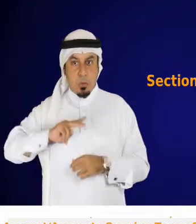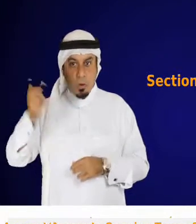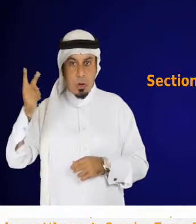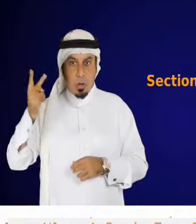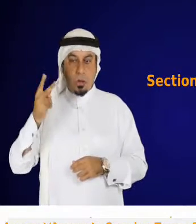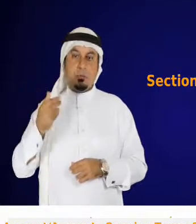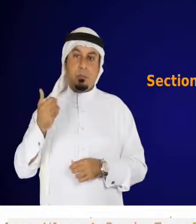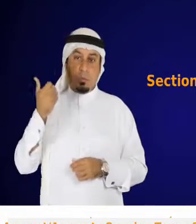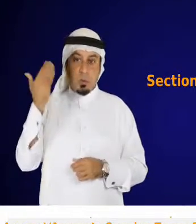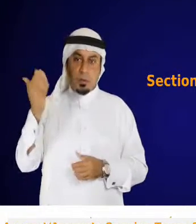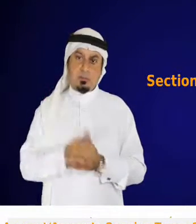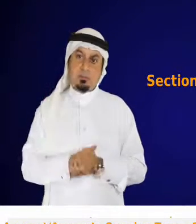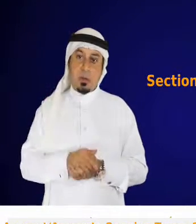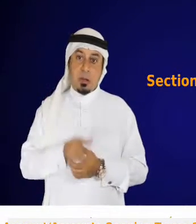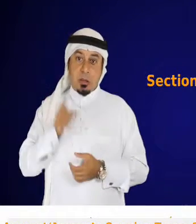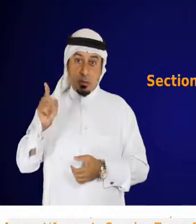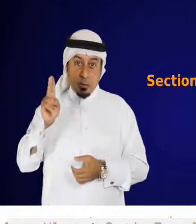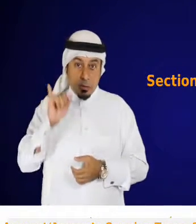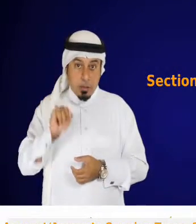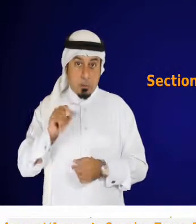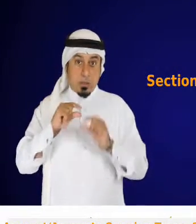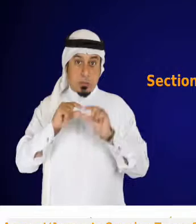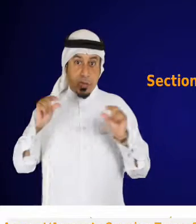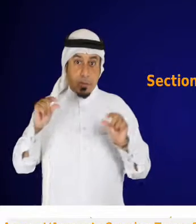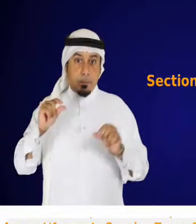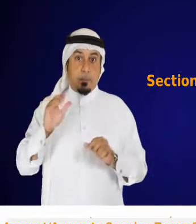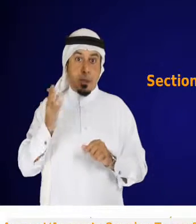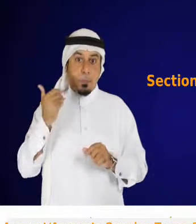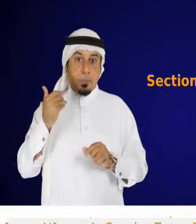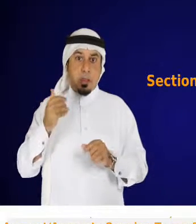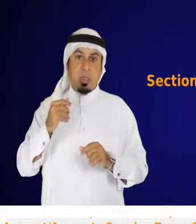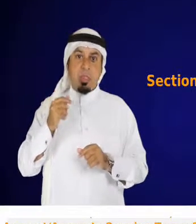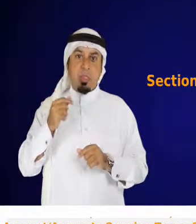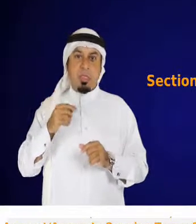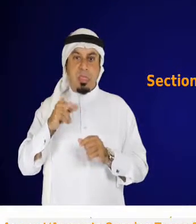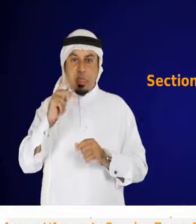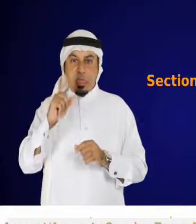or she lodges a written request in the bank to reject such deposits.